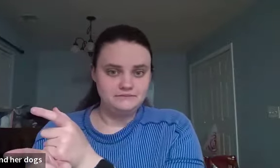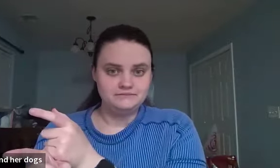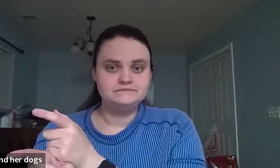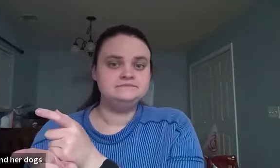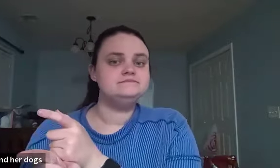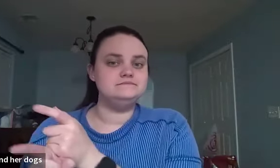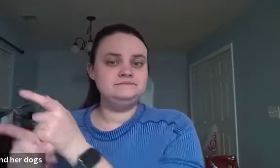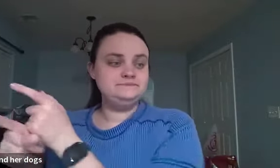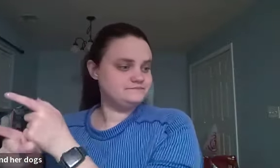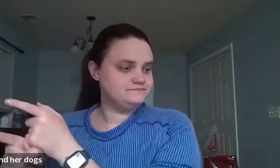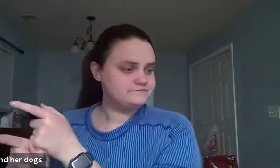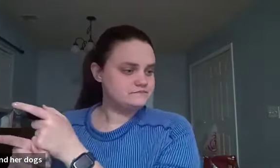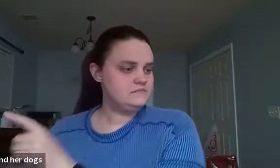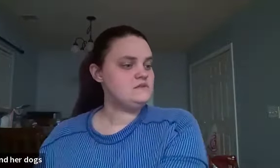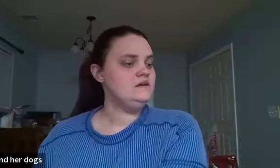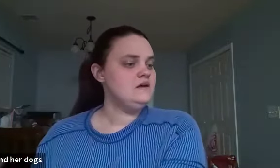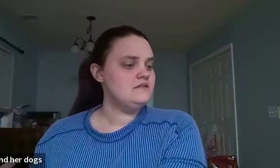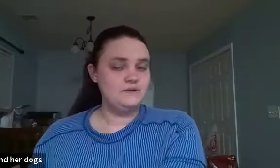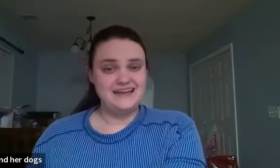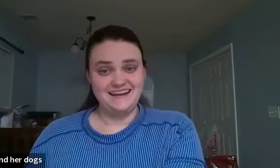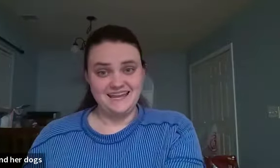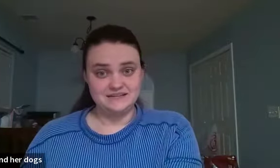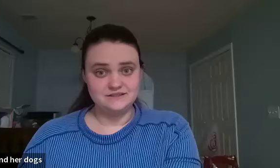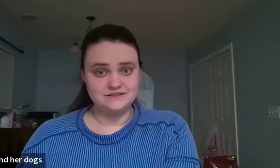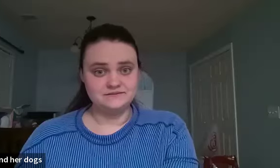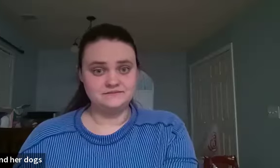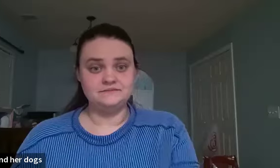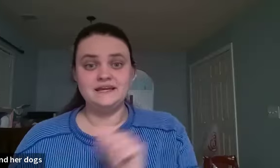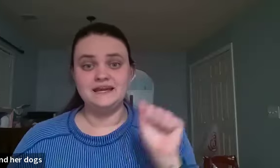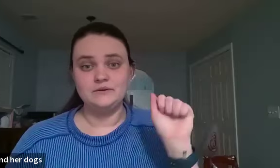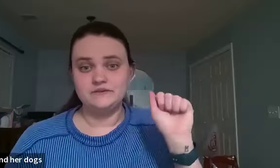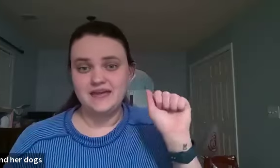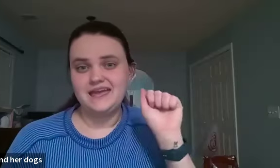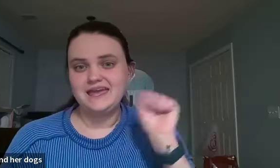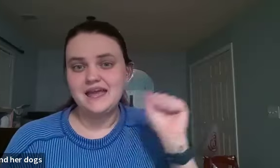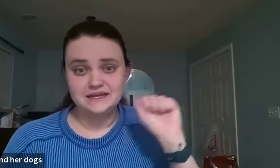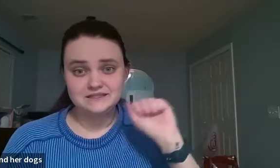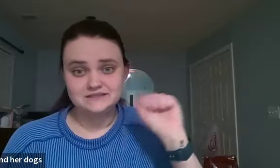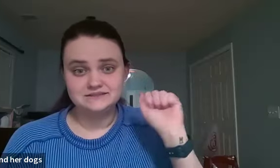way. Then we had aunt with the A, aunt.